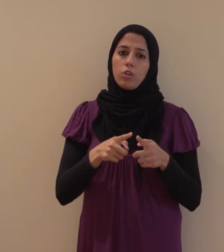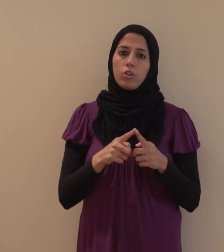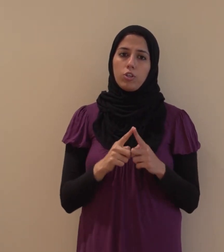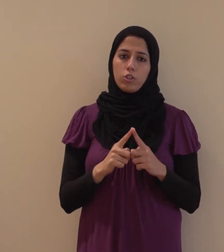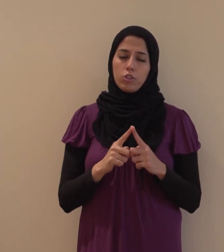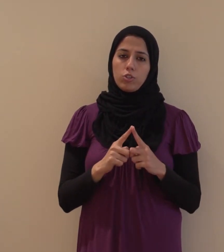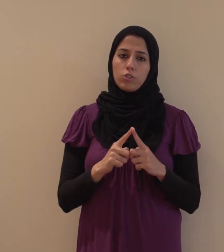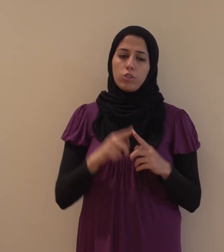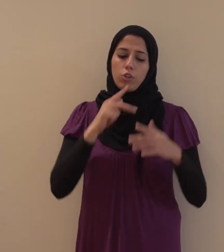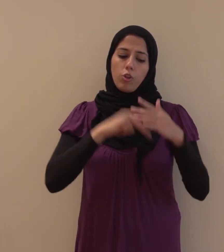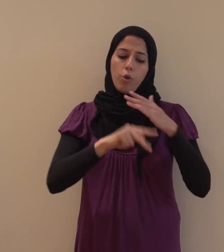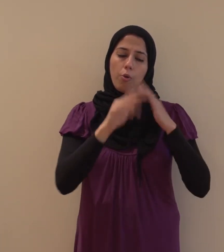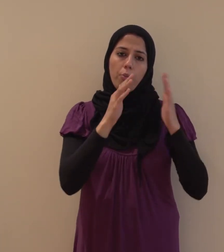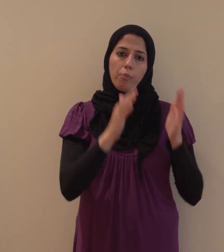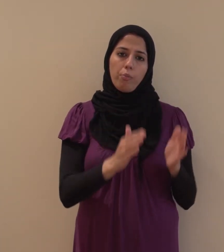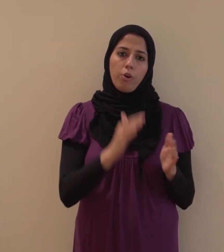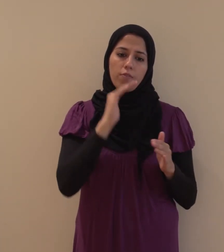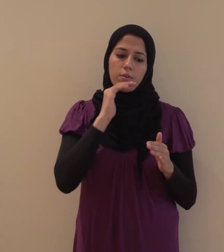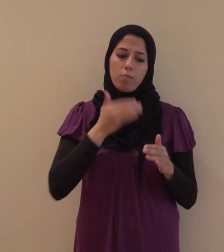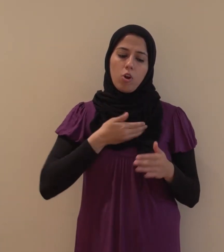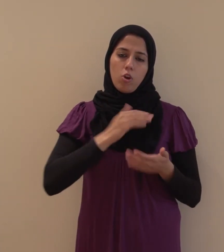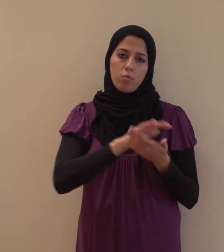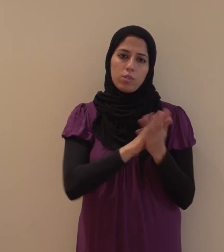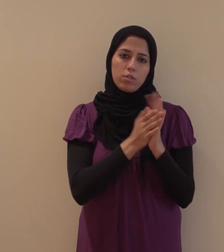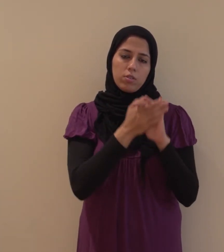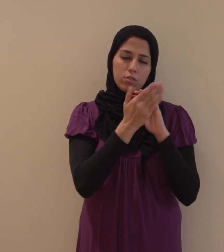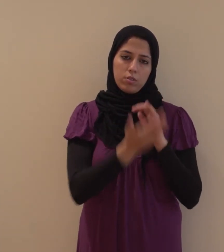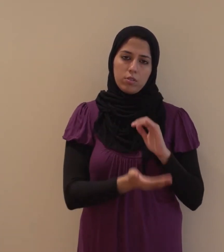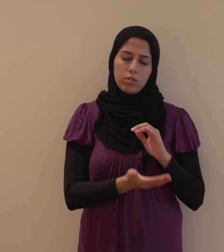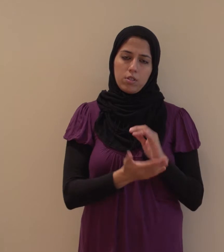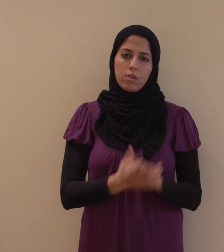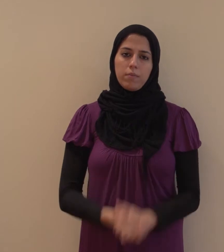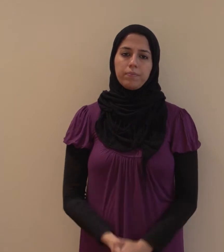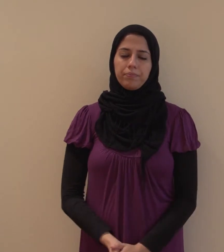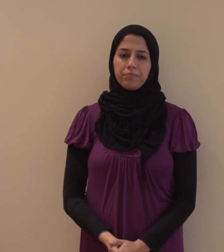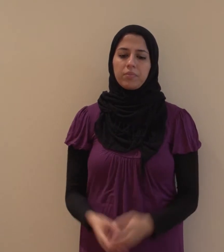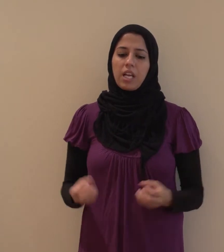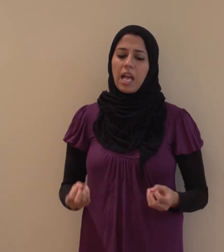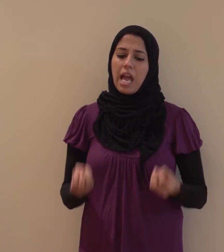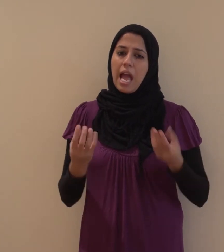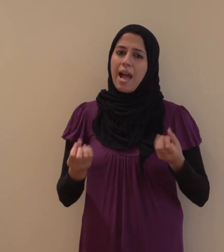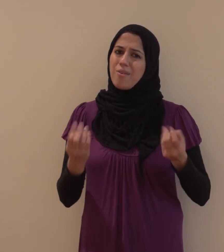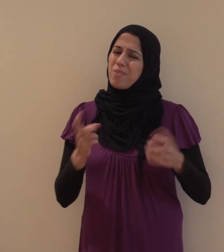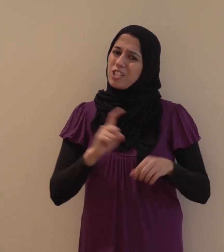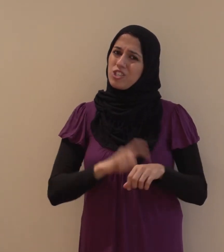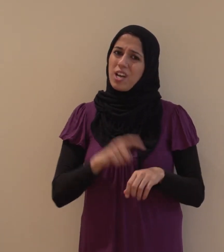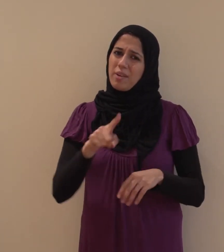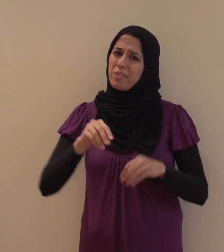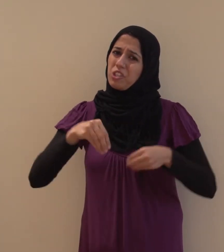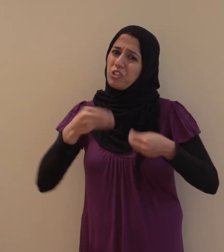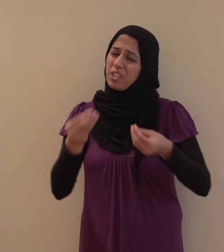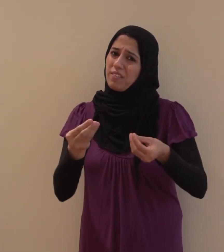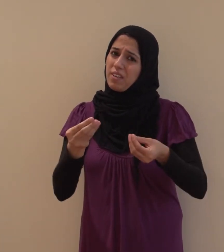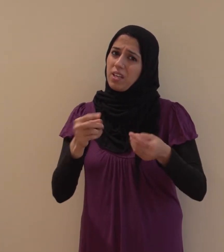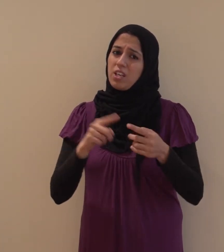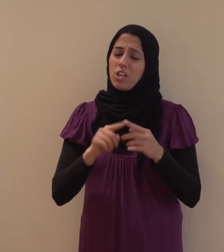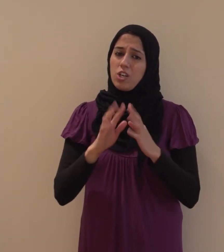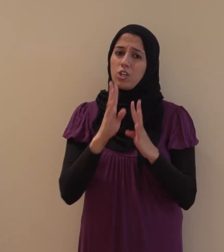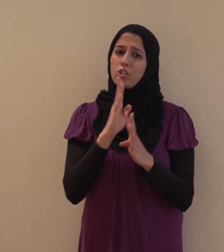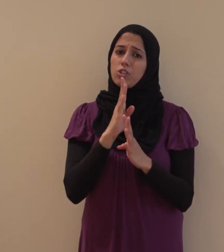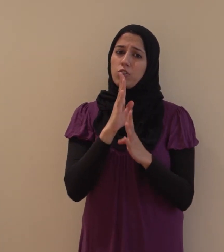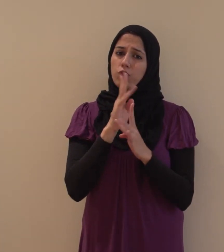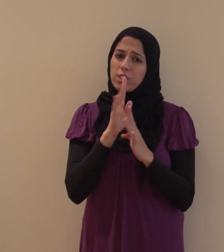that special thing that Allah subhanahu wa ta'ala has given us? That is the glorious Quran. Either the recitation of it,